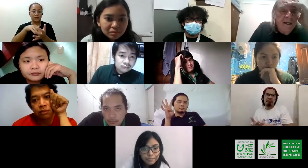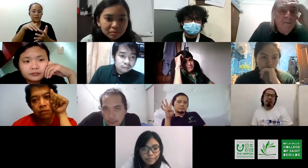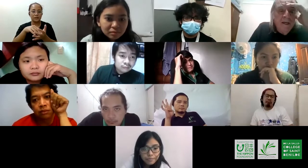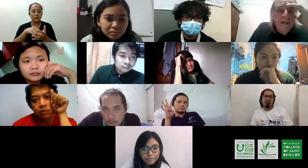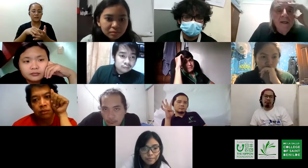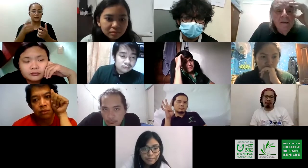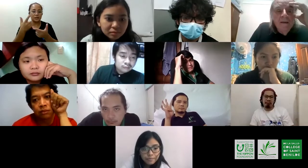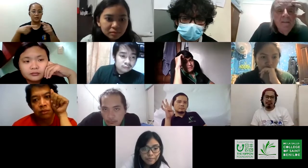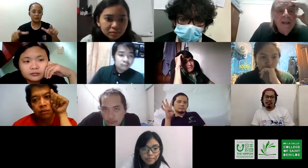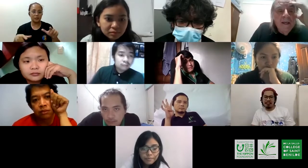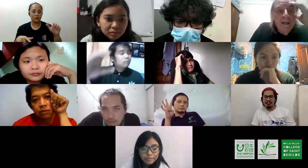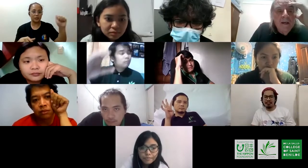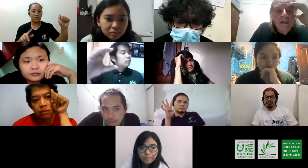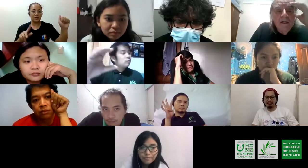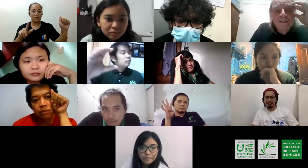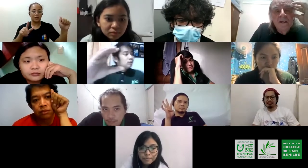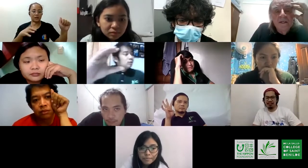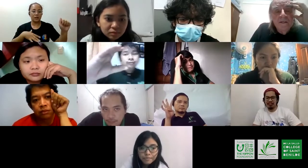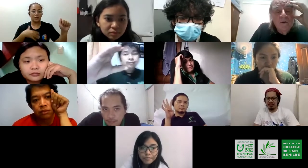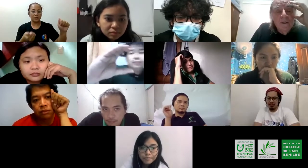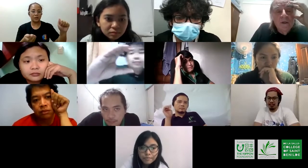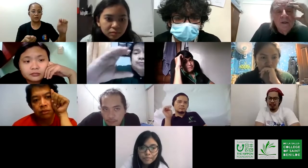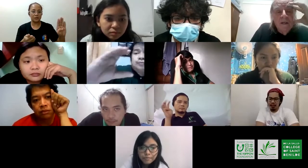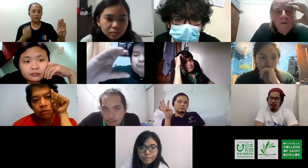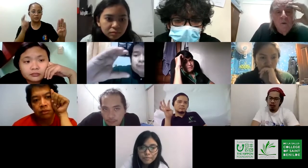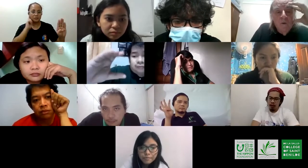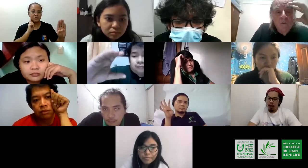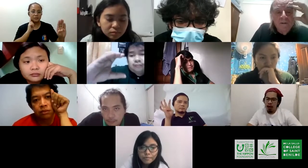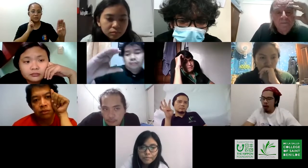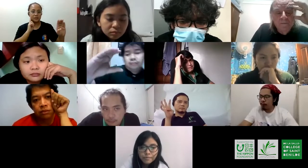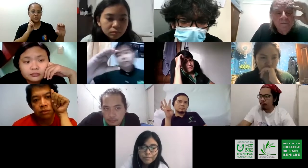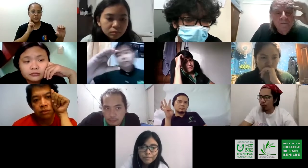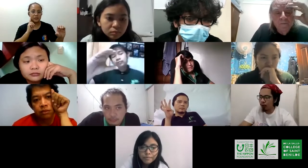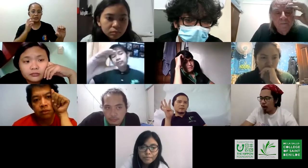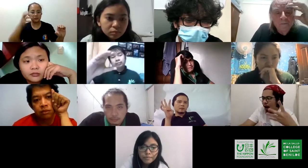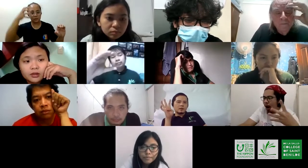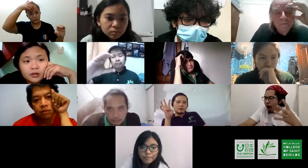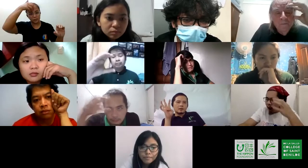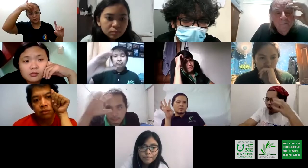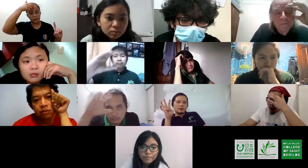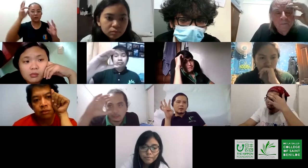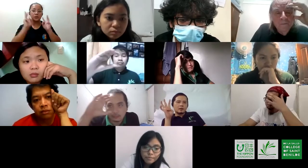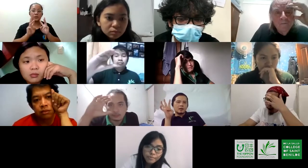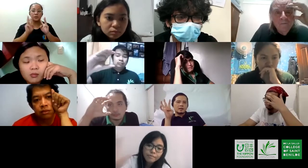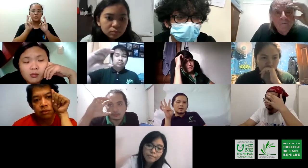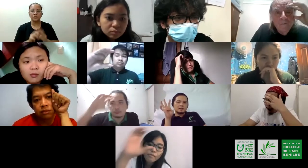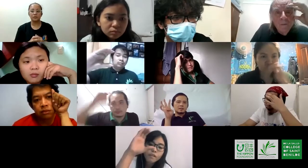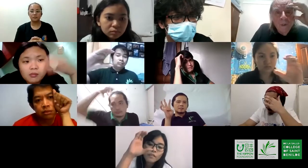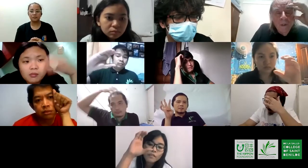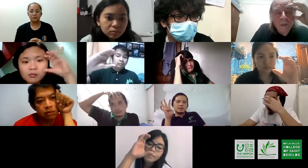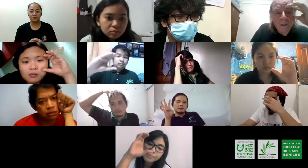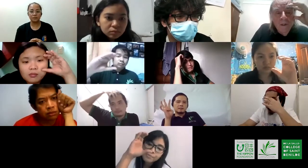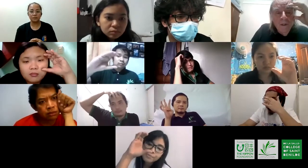I see D as in dog. Yes, D is in dog, 6. Number 4, the first person to